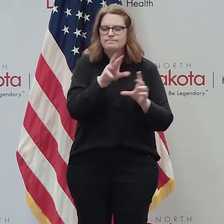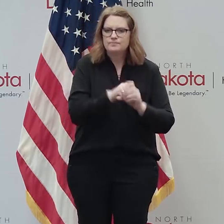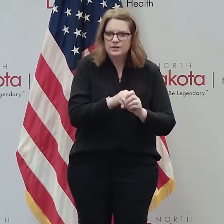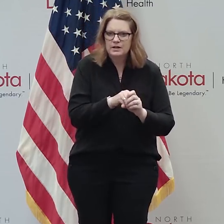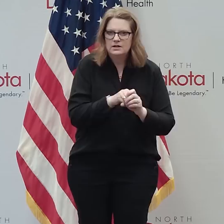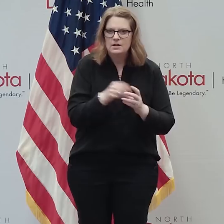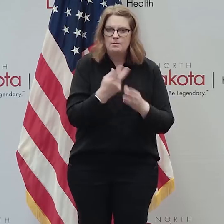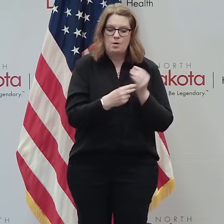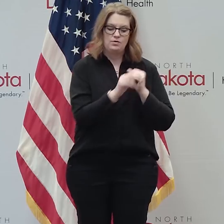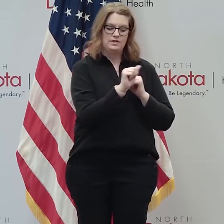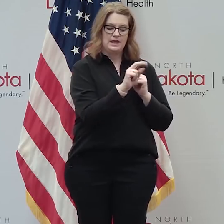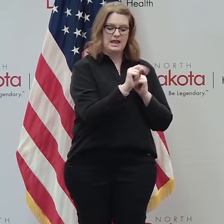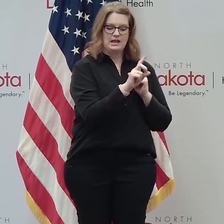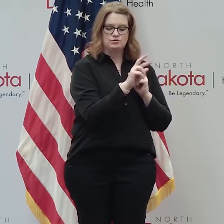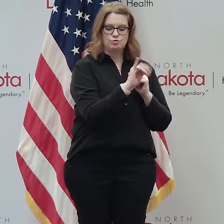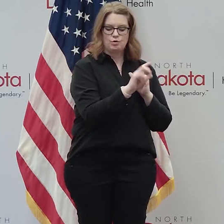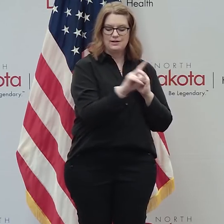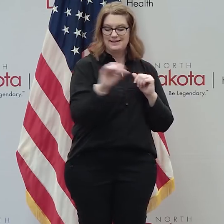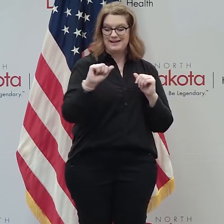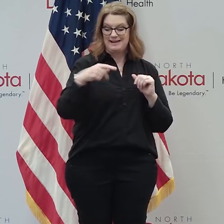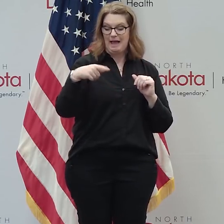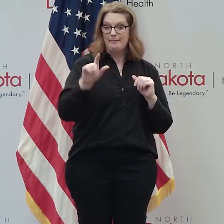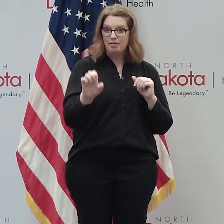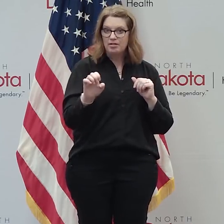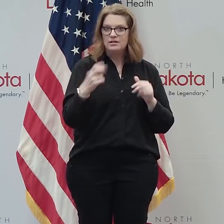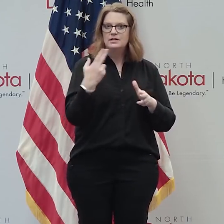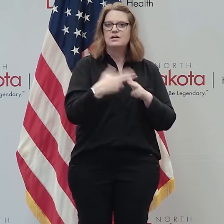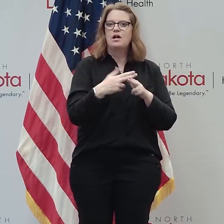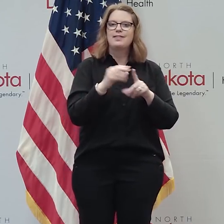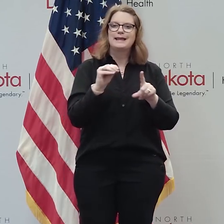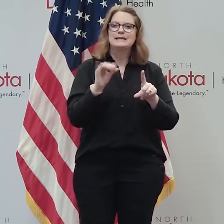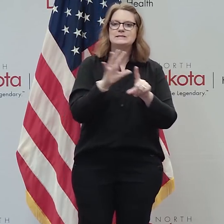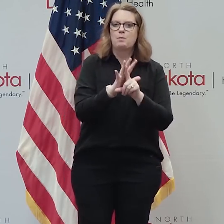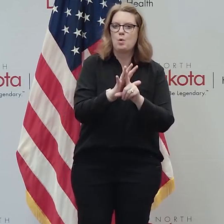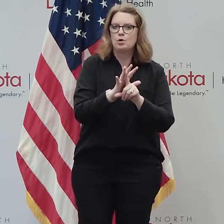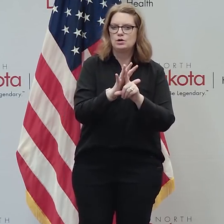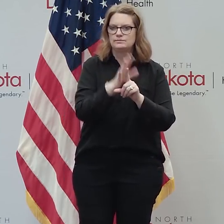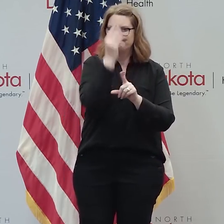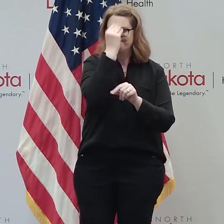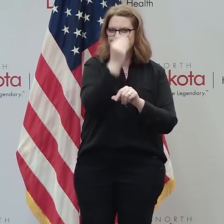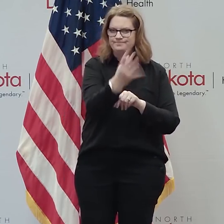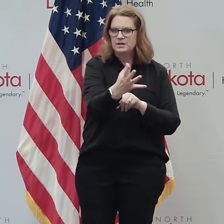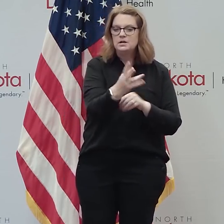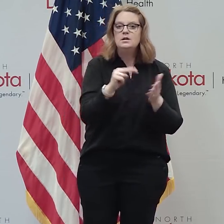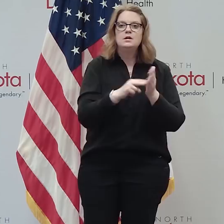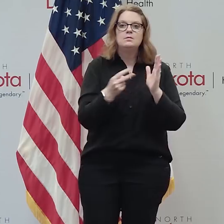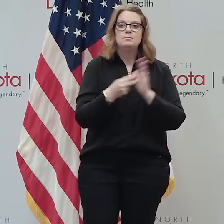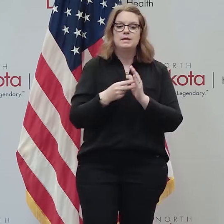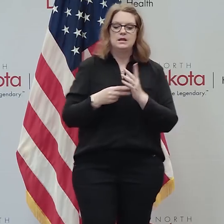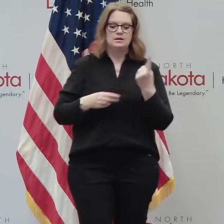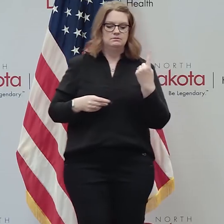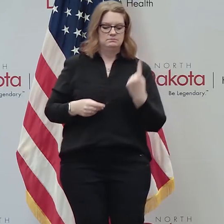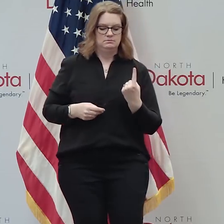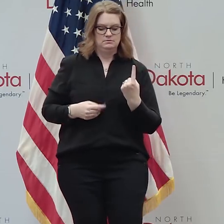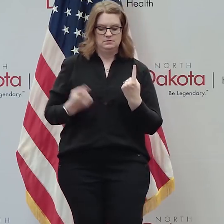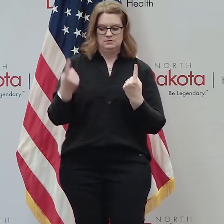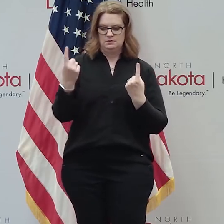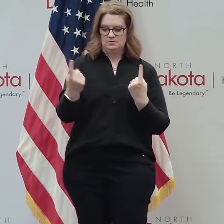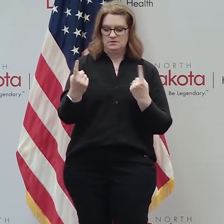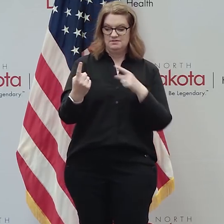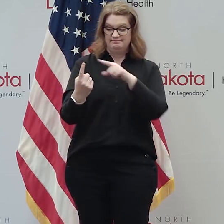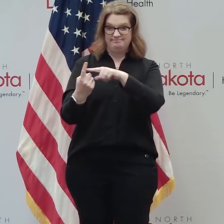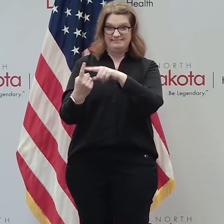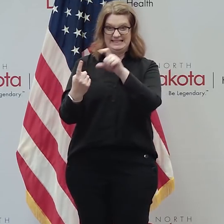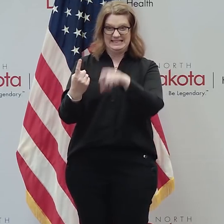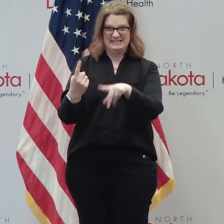both Android and Apple, which they're calling exposure notification, which would detect when people come into proximity with someone who